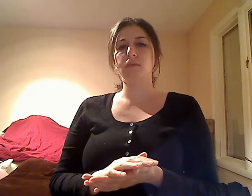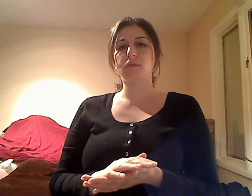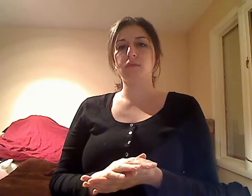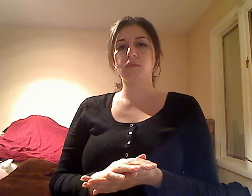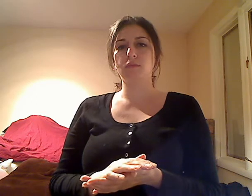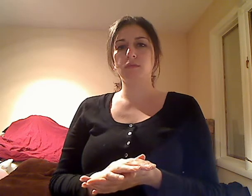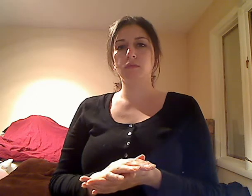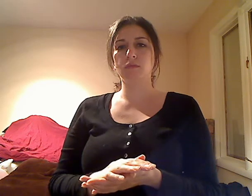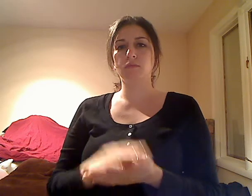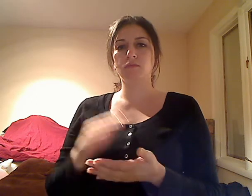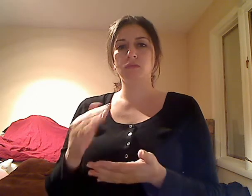Wrong.